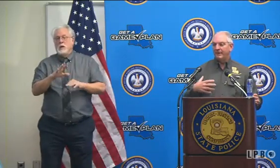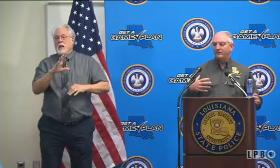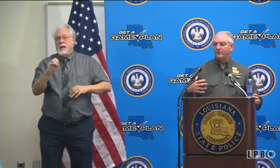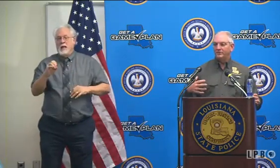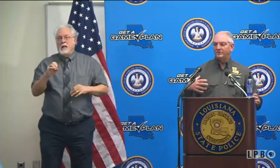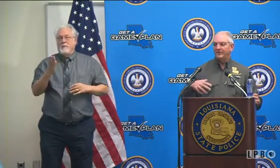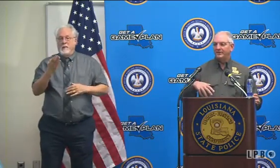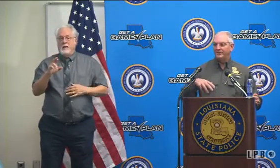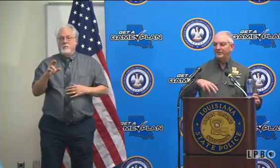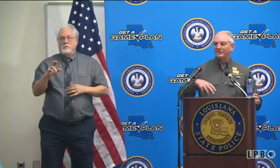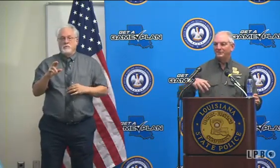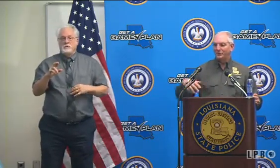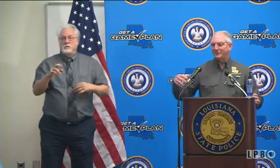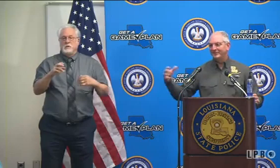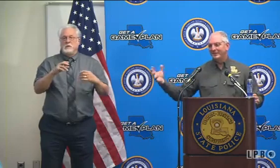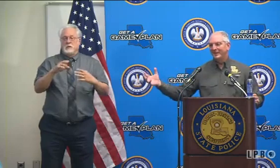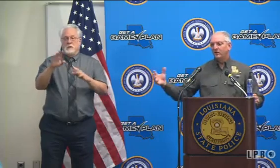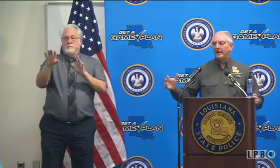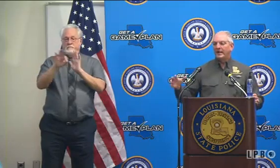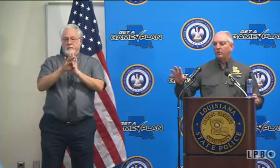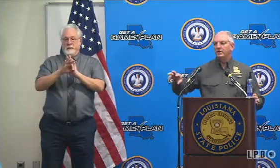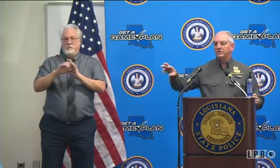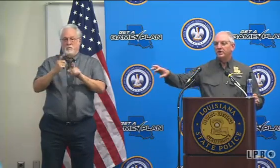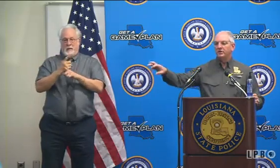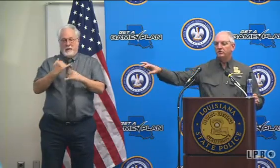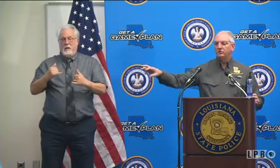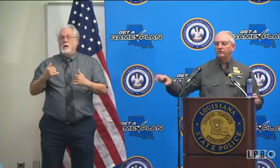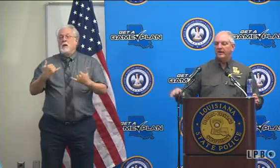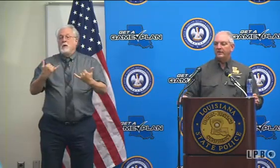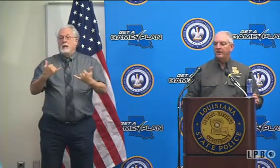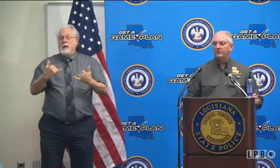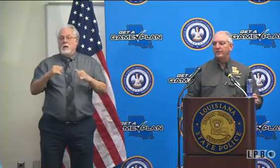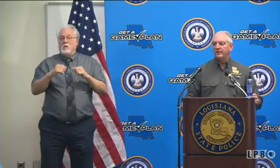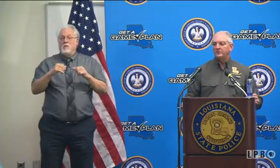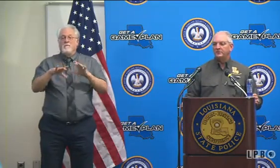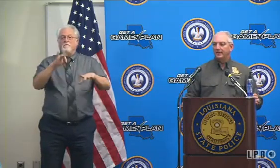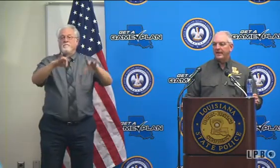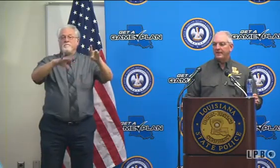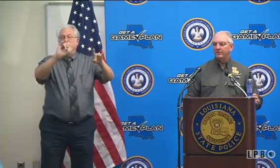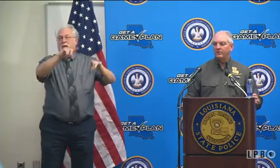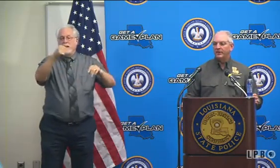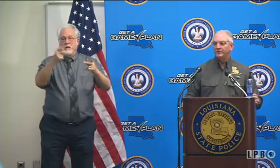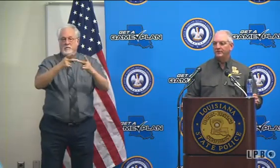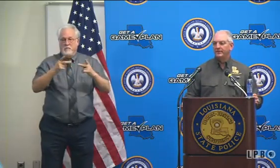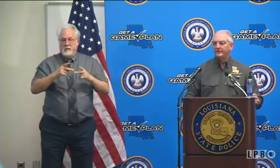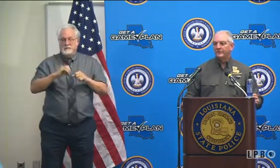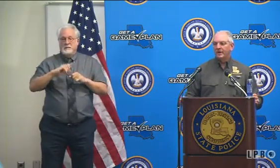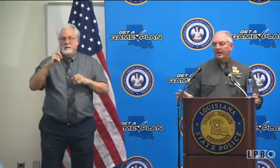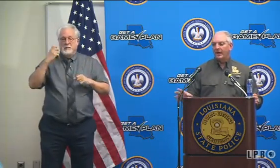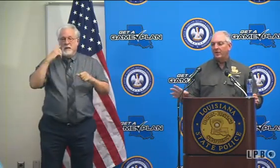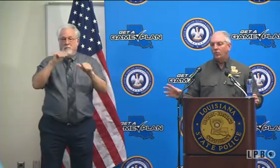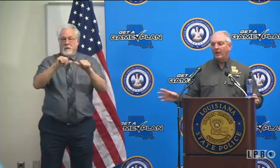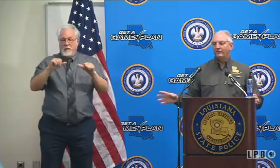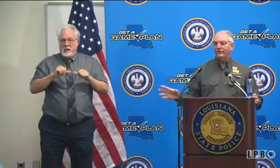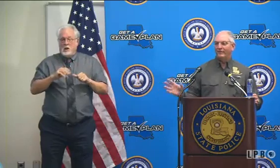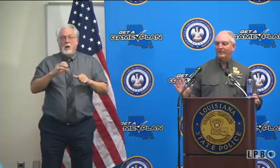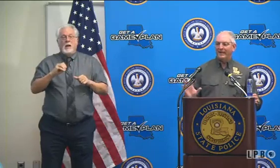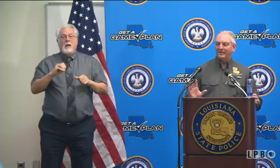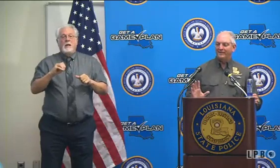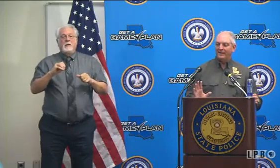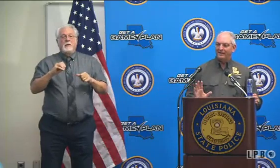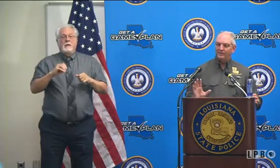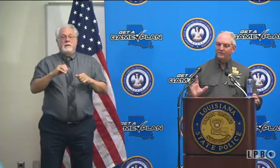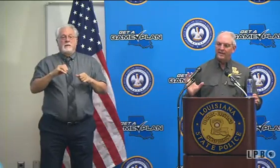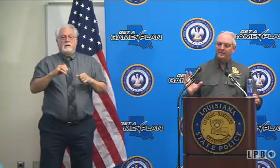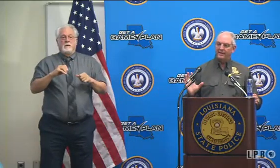in fact, Baton Rouge is the destination of choice. Right now, we continue to find other places in the capital region and away from